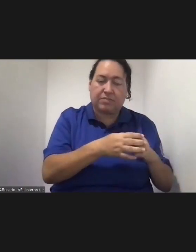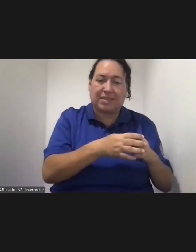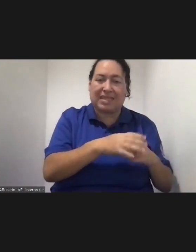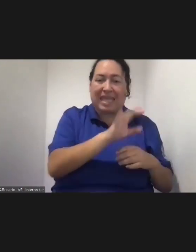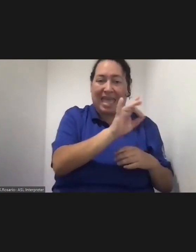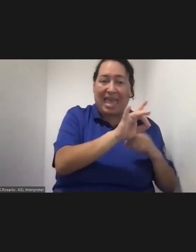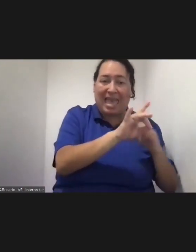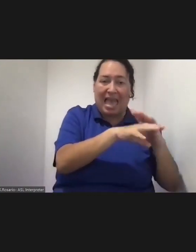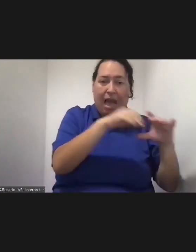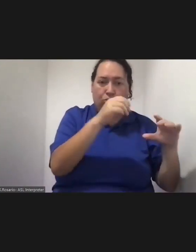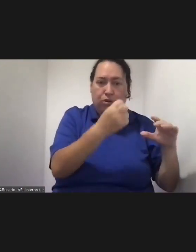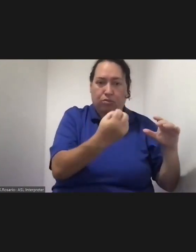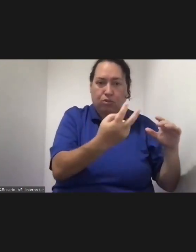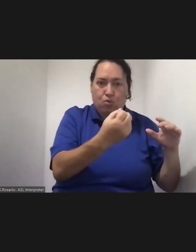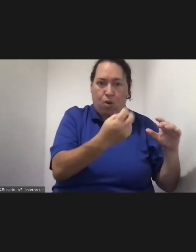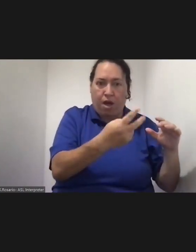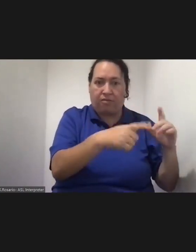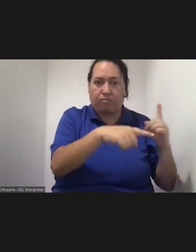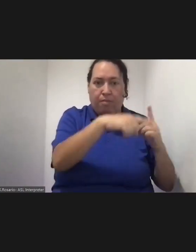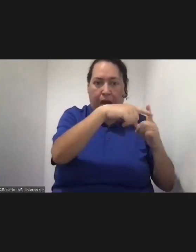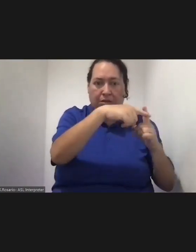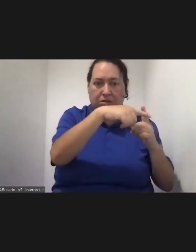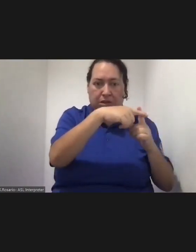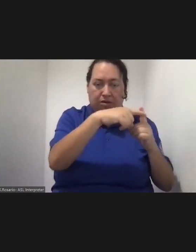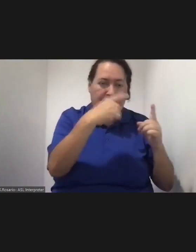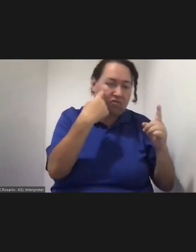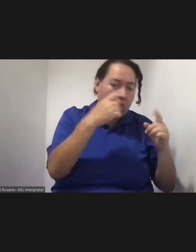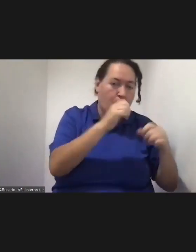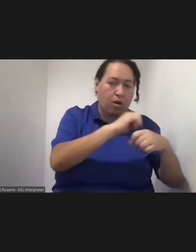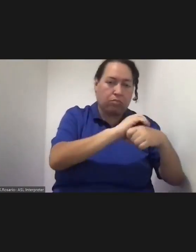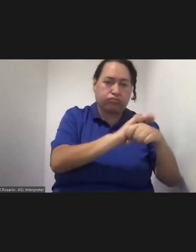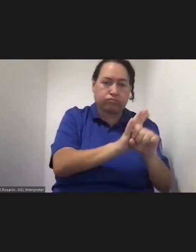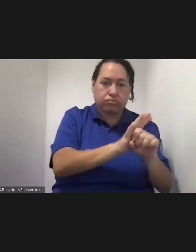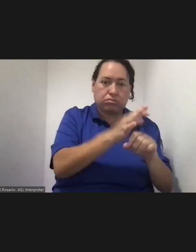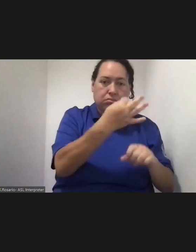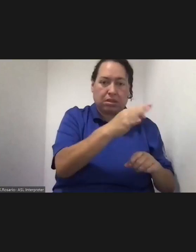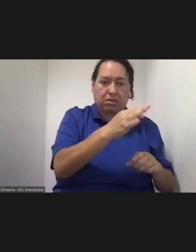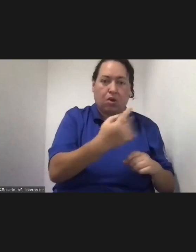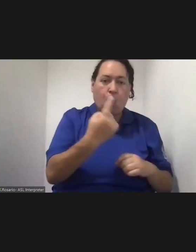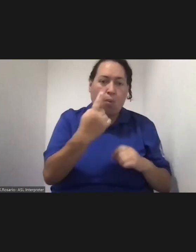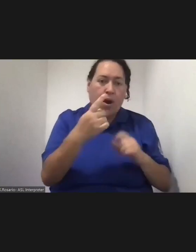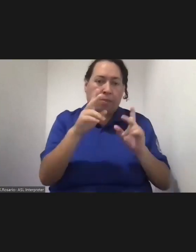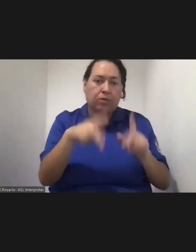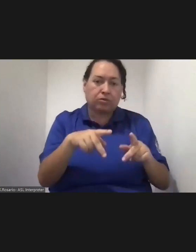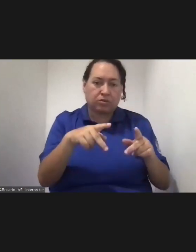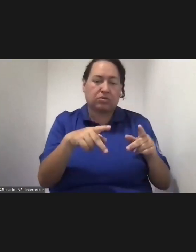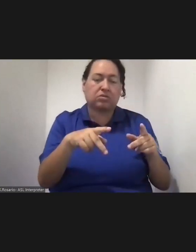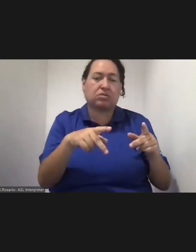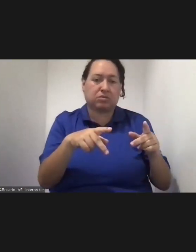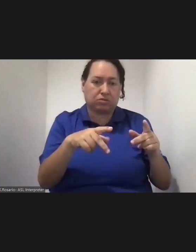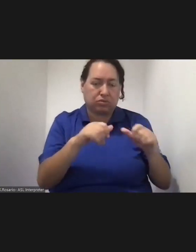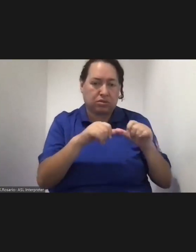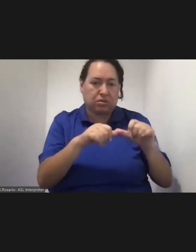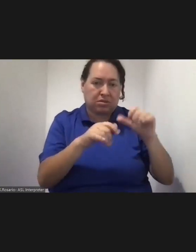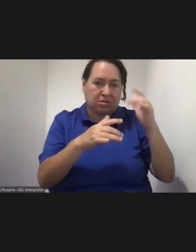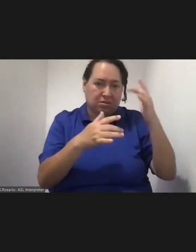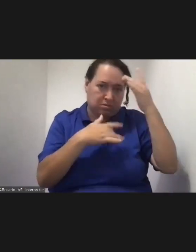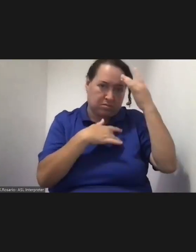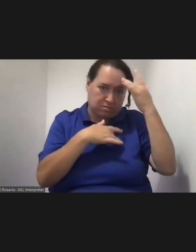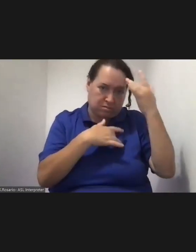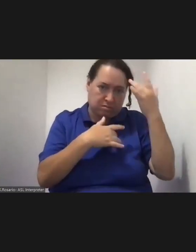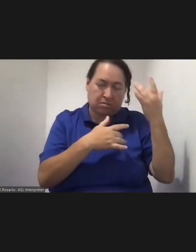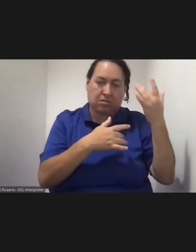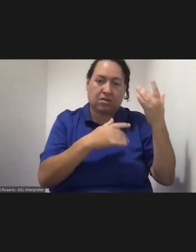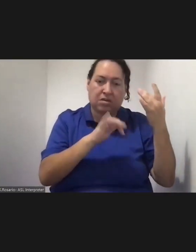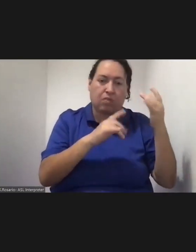12 tested positive for COVID-19. 1 person was symptomatic during this event, as reported to our